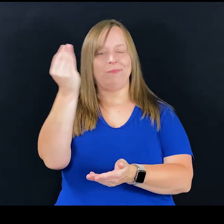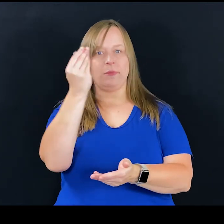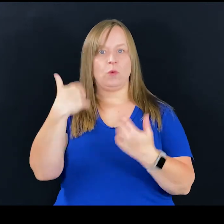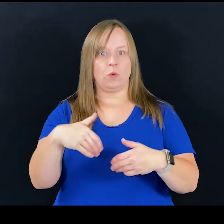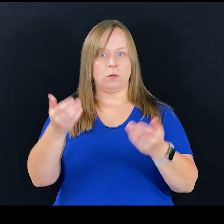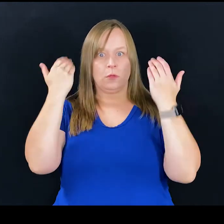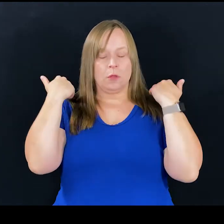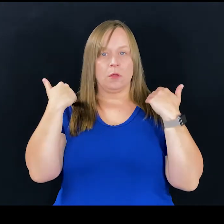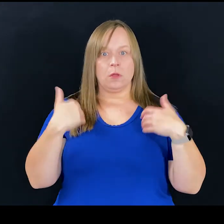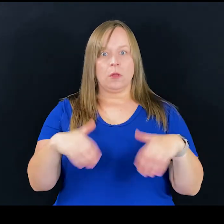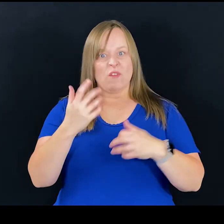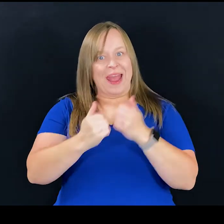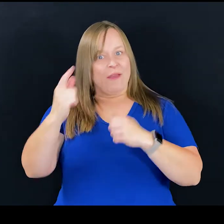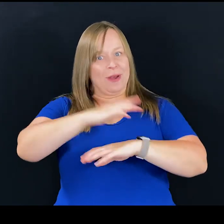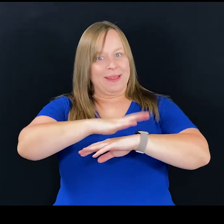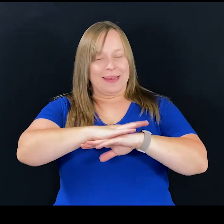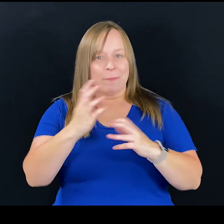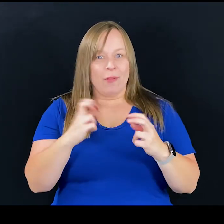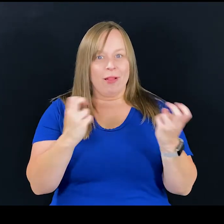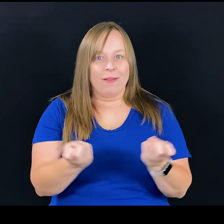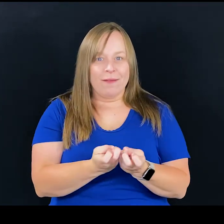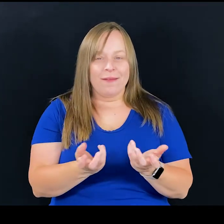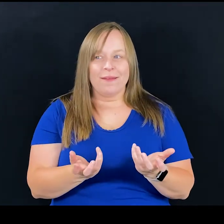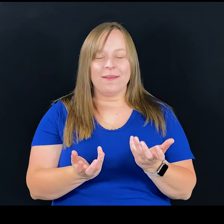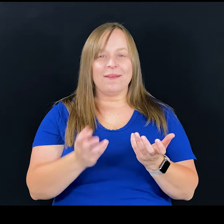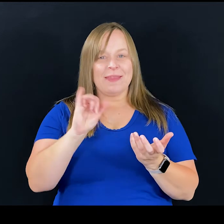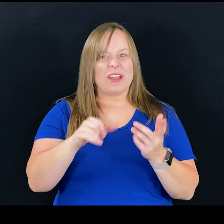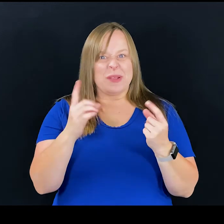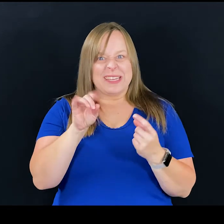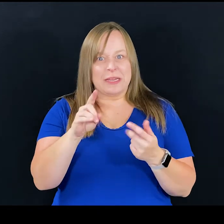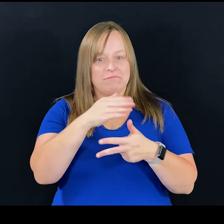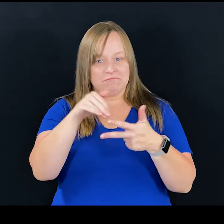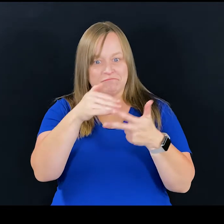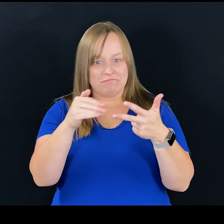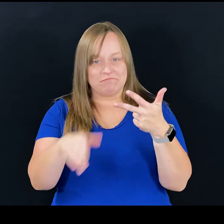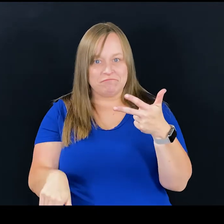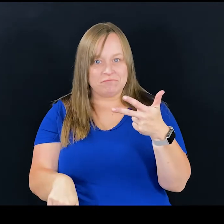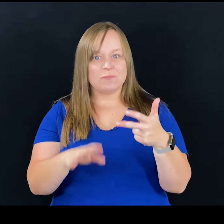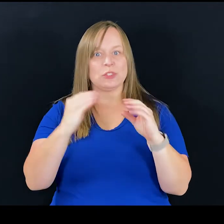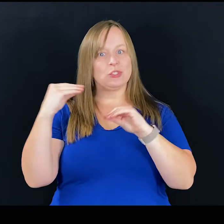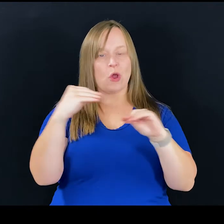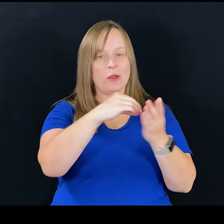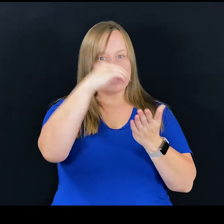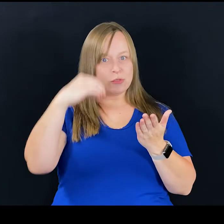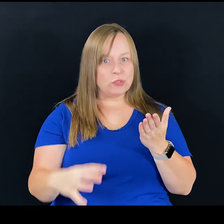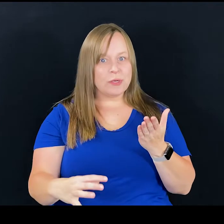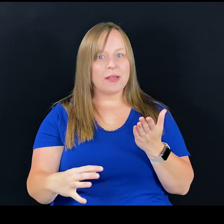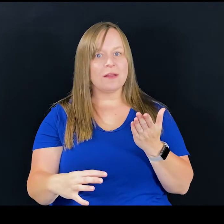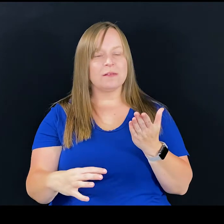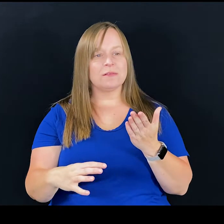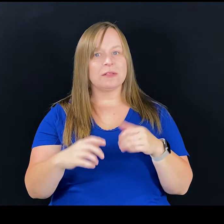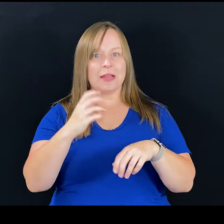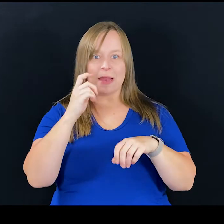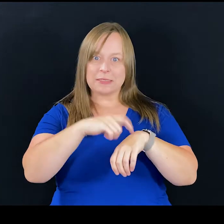document that's so daunting for everyone at the table. So that's what we did, was we broke it into 3 parts. We taught it to